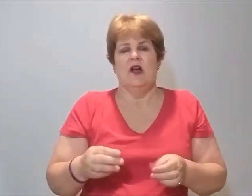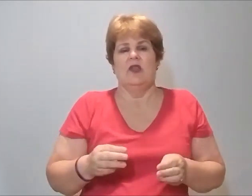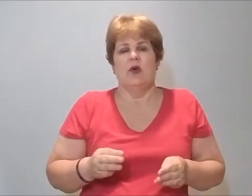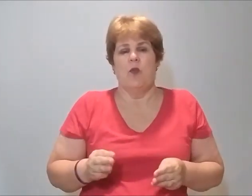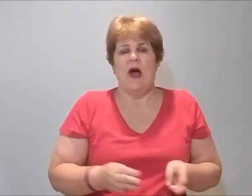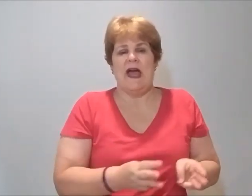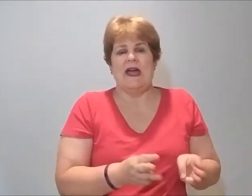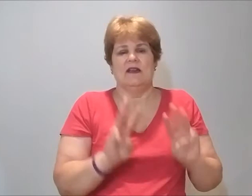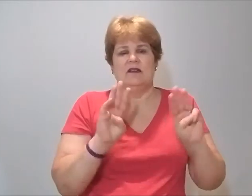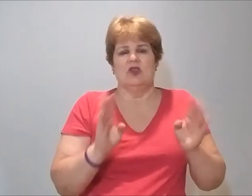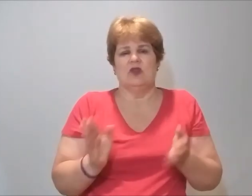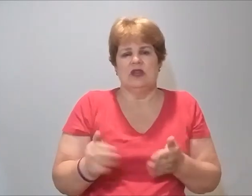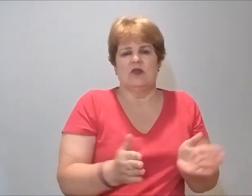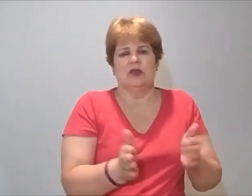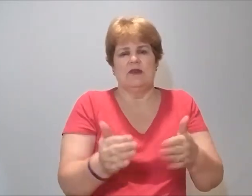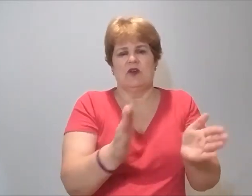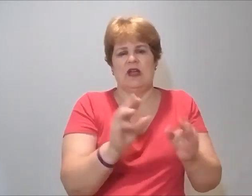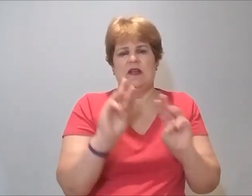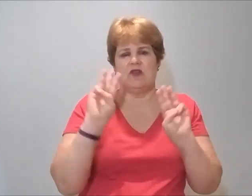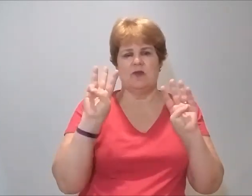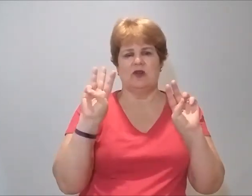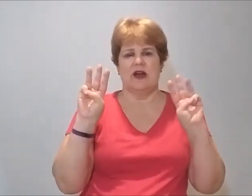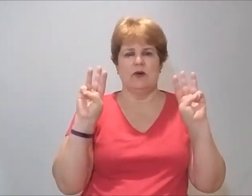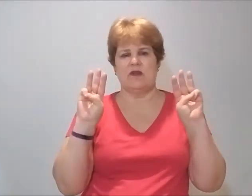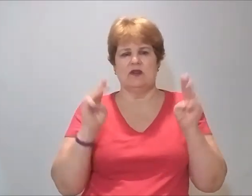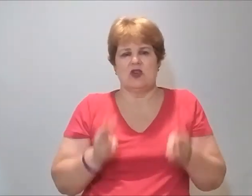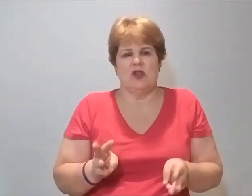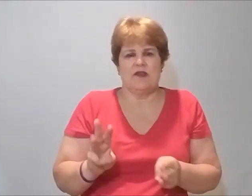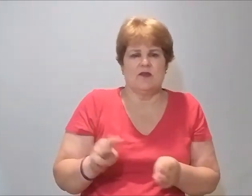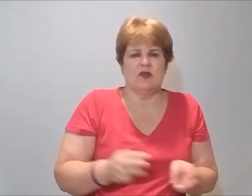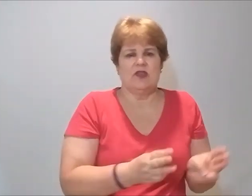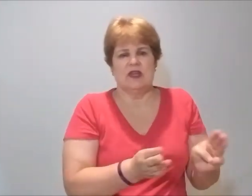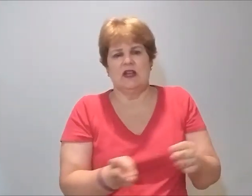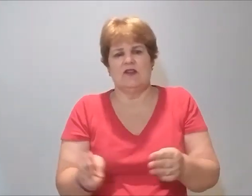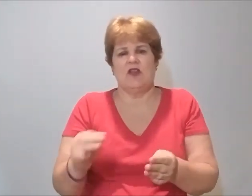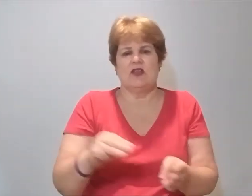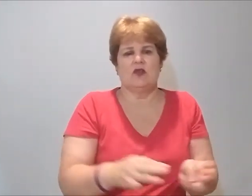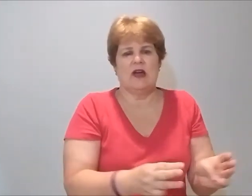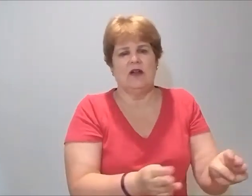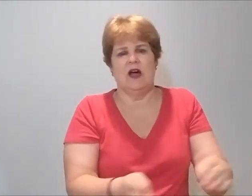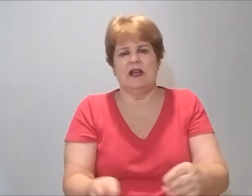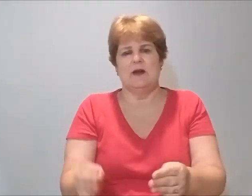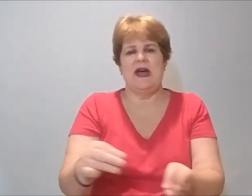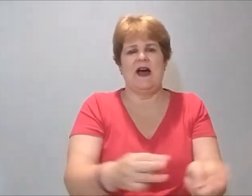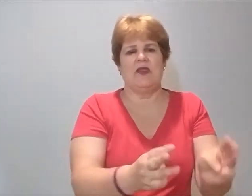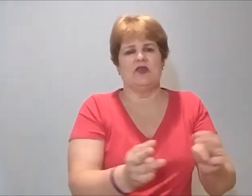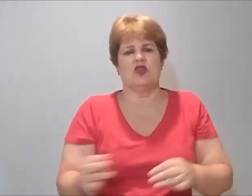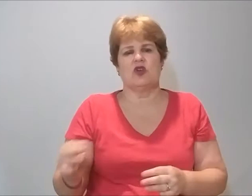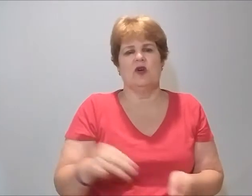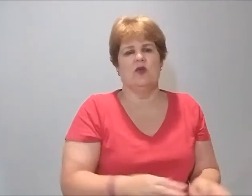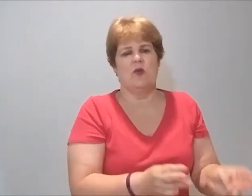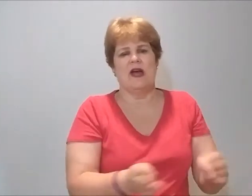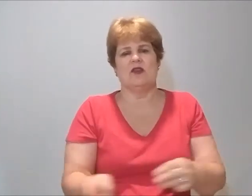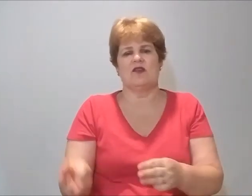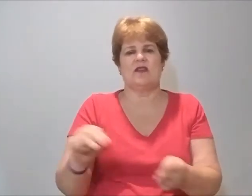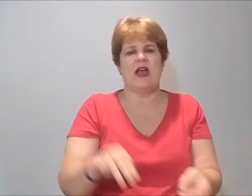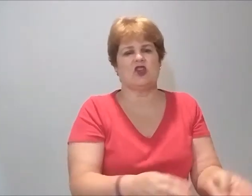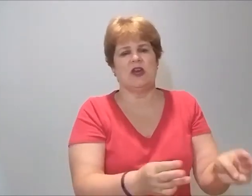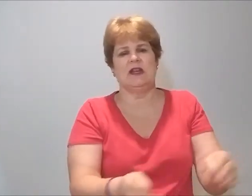the way, and you can either leave your hands open or I always initialize everything. And it's like you're outlining a path. To show the way. You sashay down a